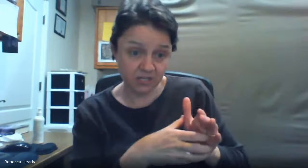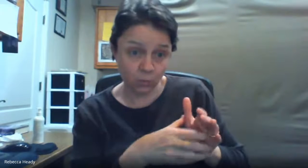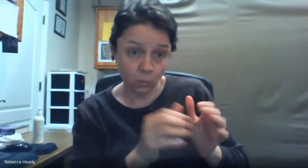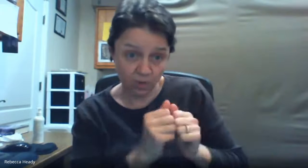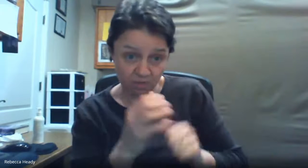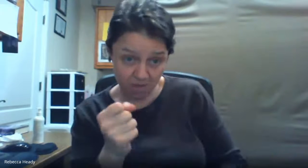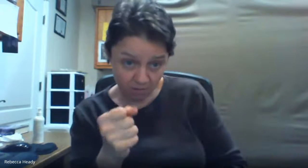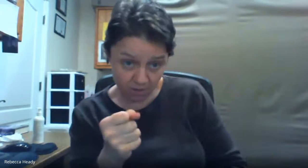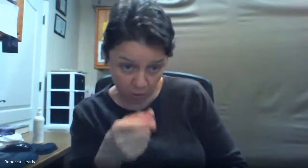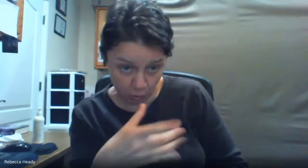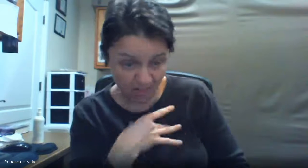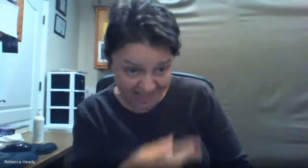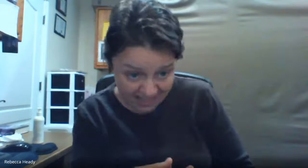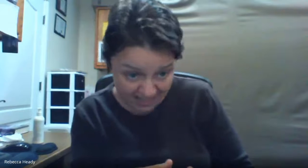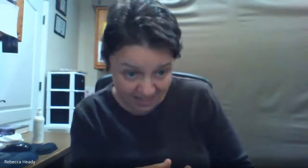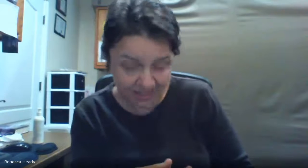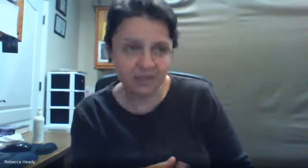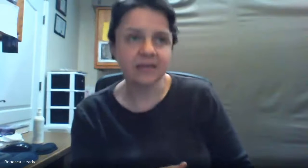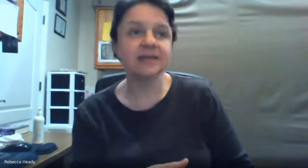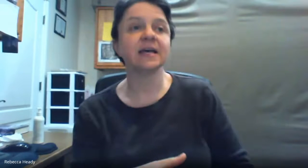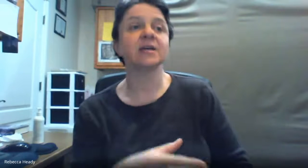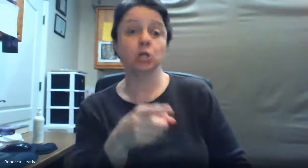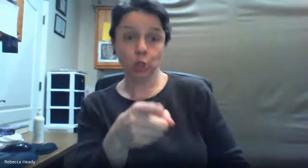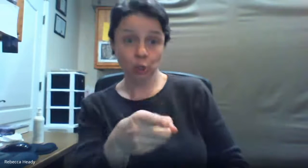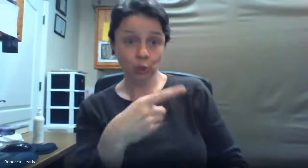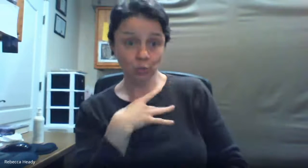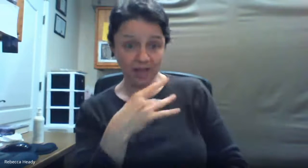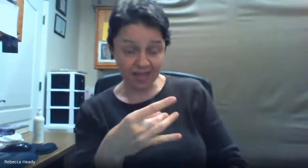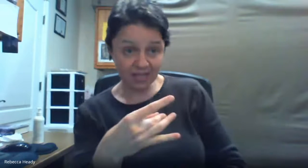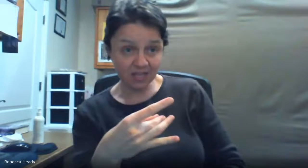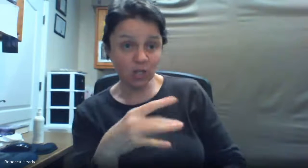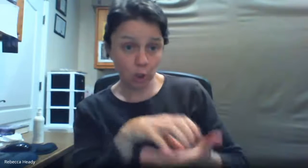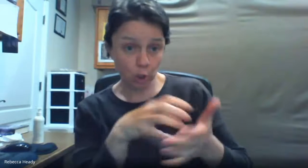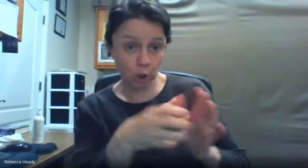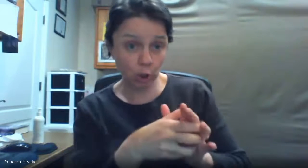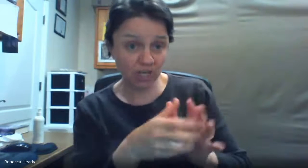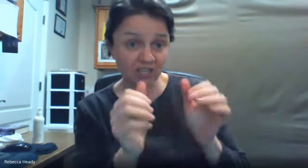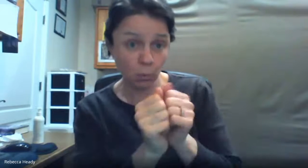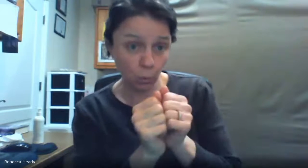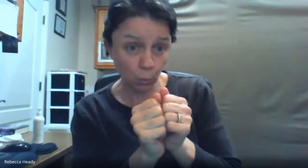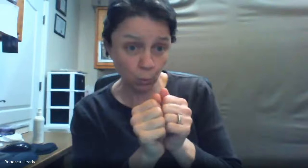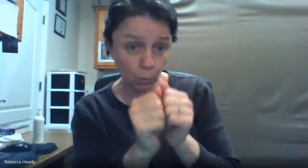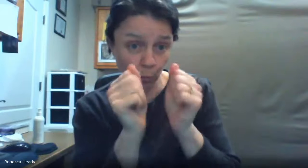cookies with milk, you like, he signed you like cookies